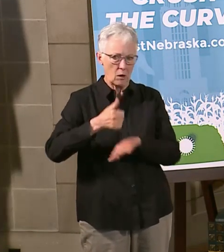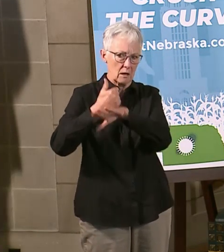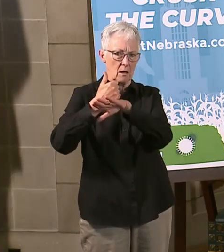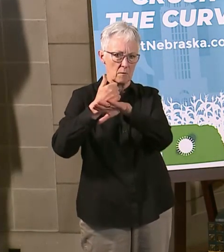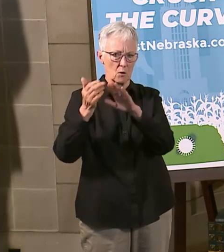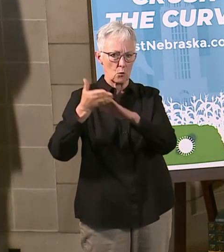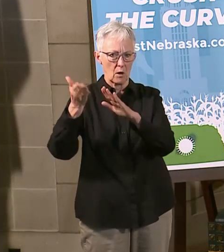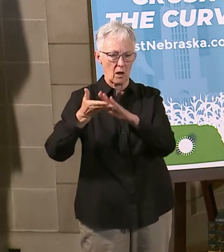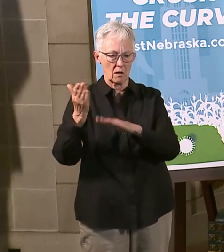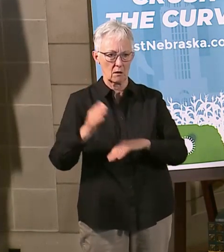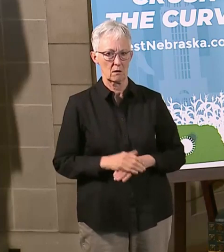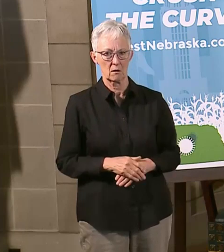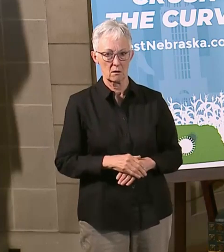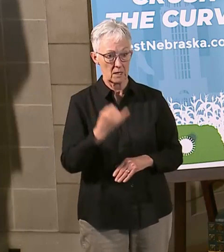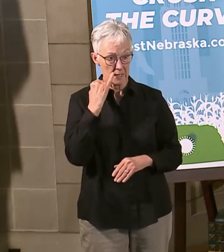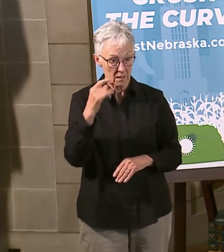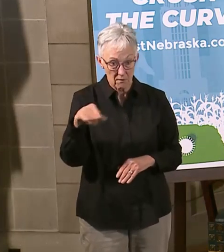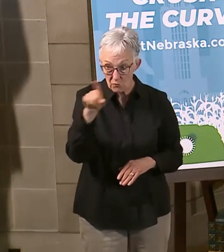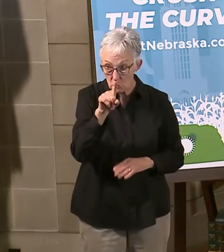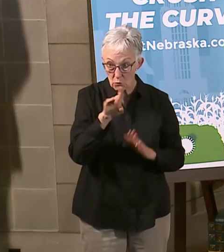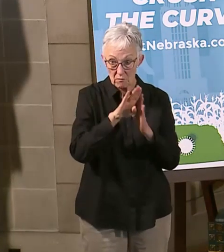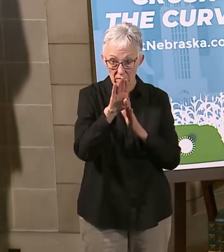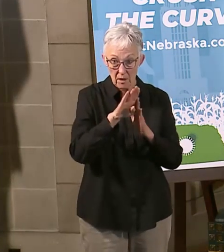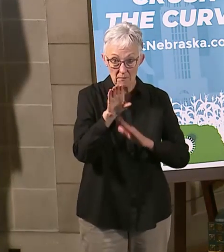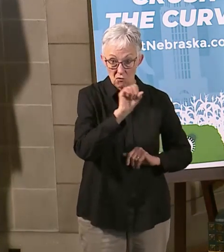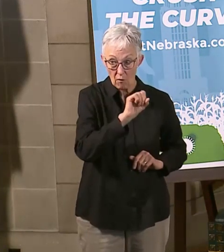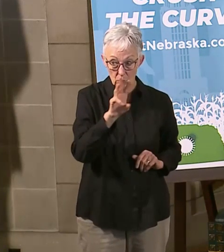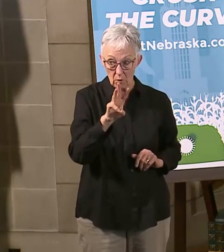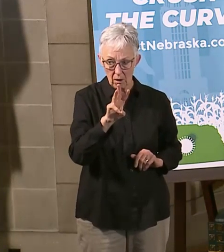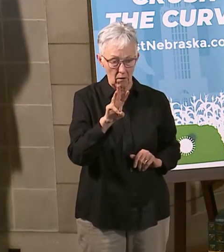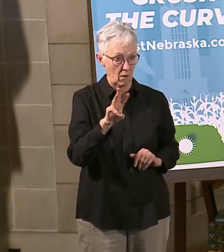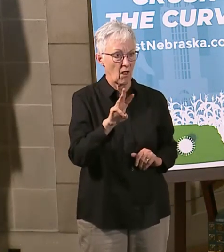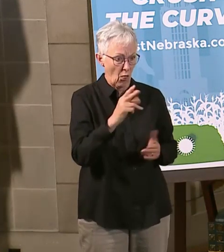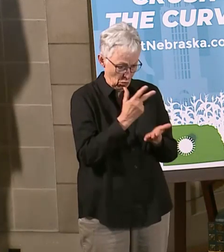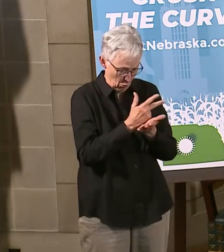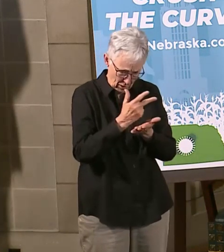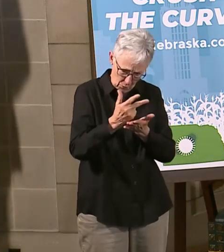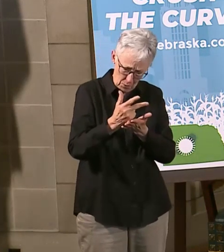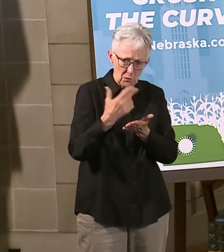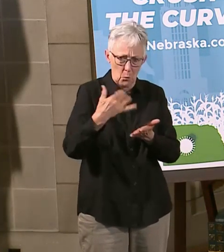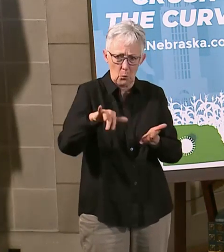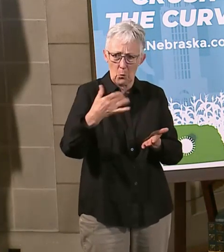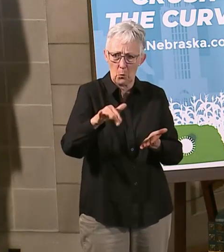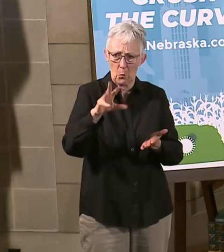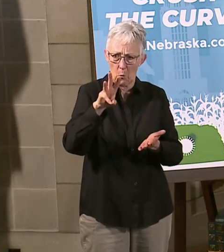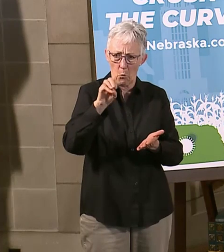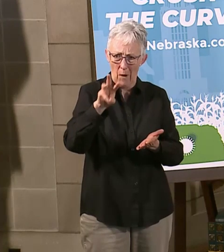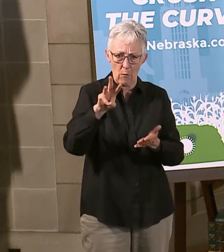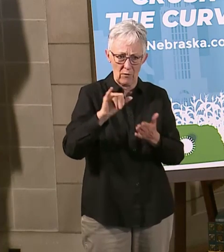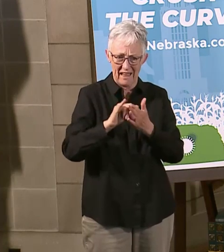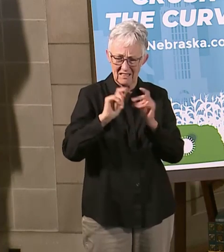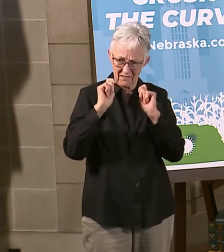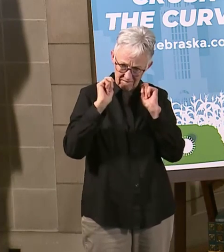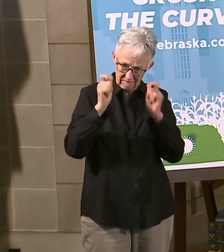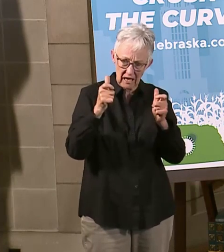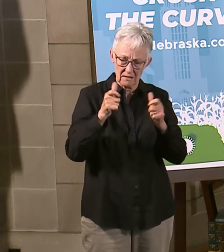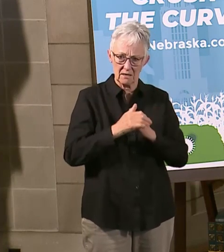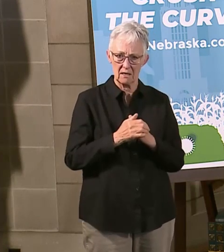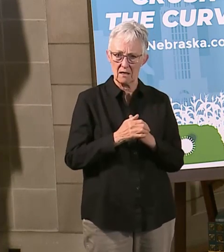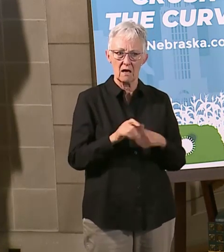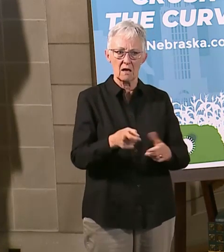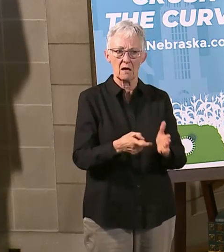time. And I'm sure there's probably going to be some glitches with it, because, you know, normally it takes a lot longer to develop software and put it in